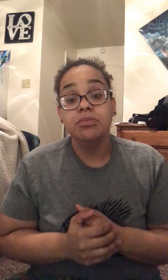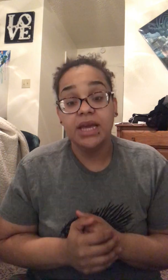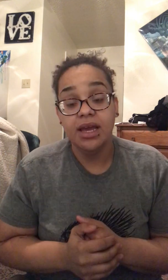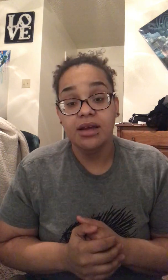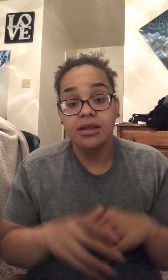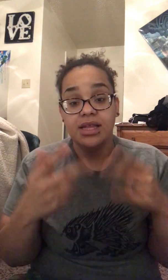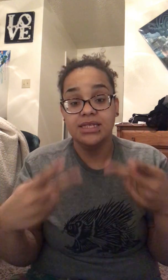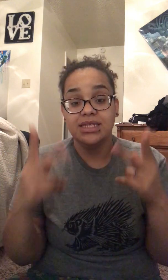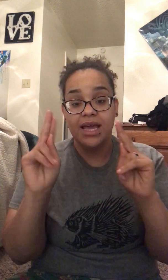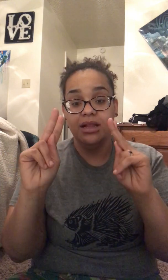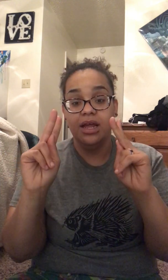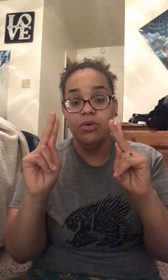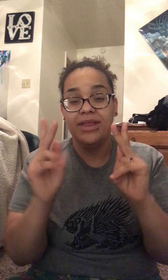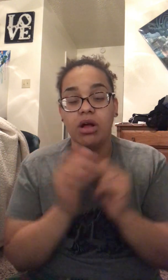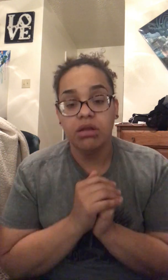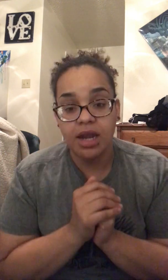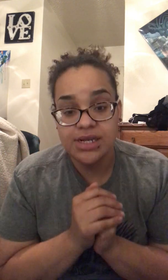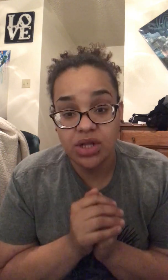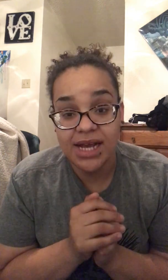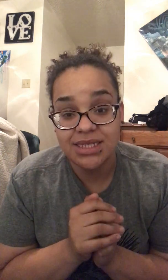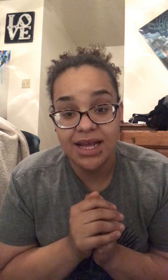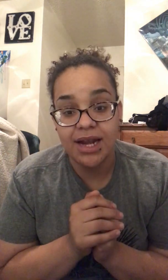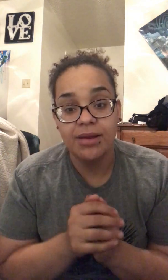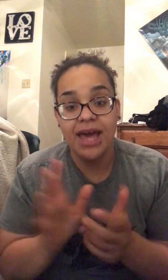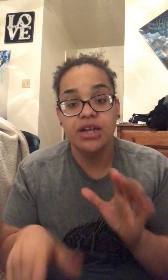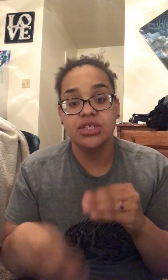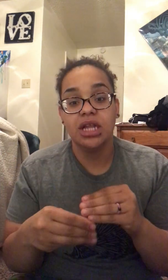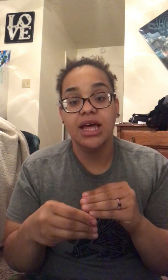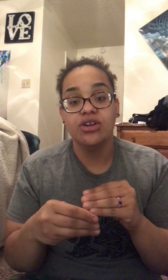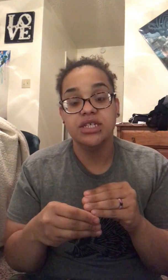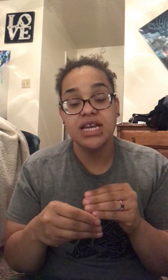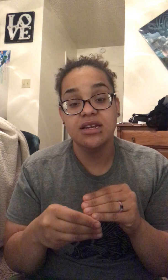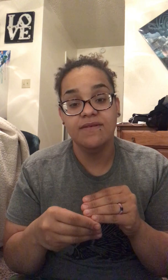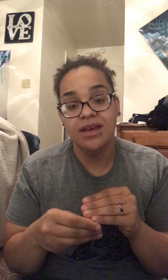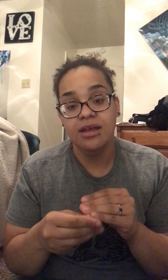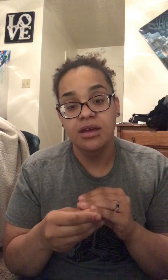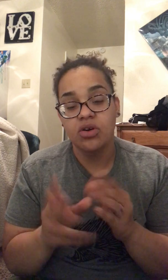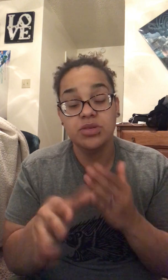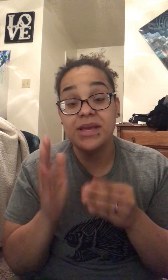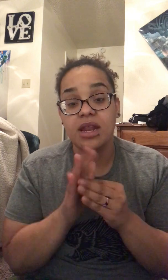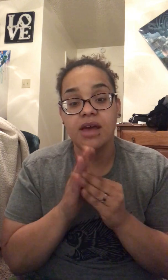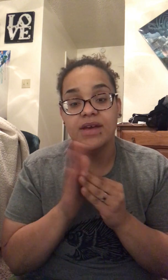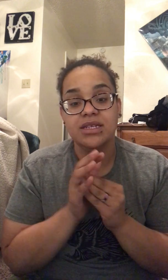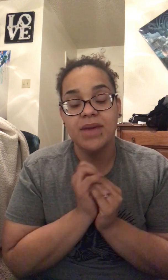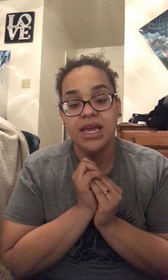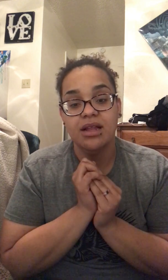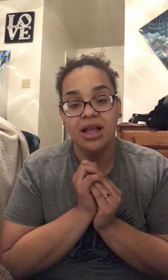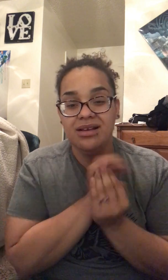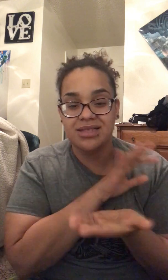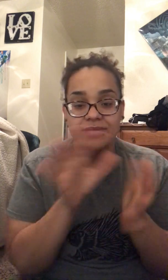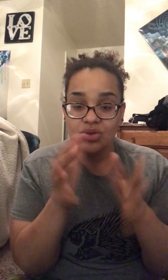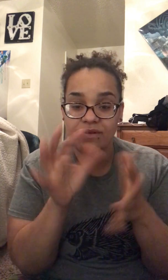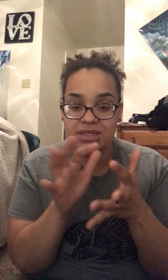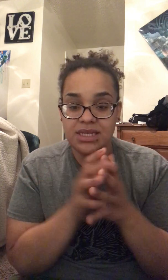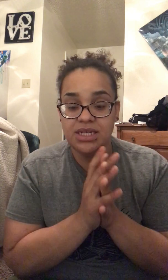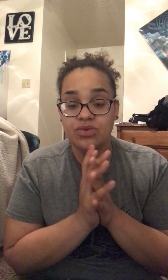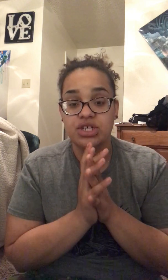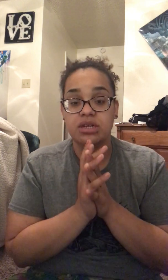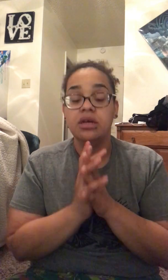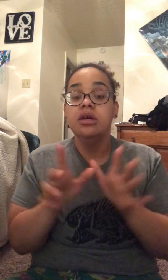being, this is like what they call an initialized sign, adding just a letter to the end of it, or to the beginning of it to make it like some sort of situation.